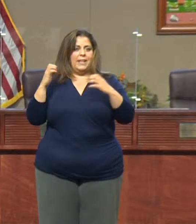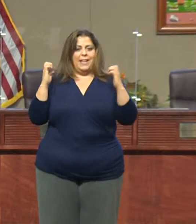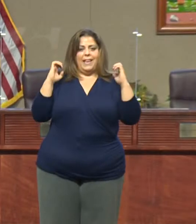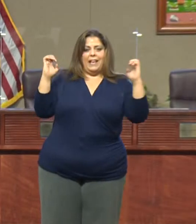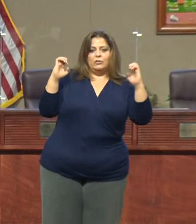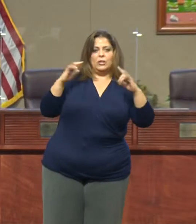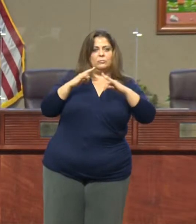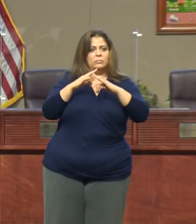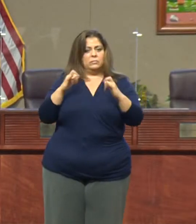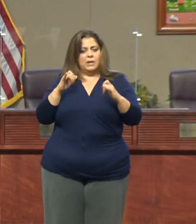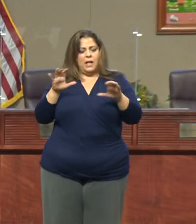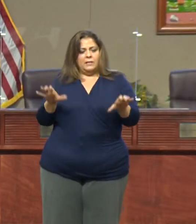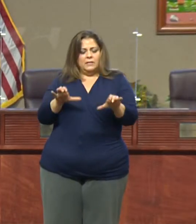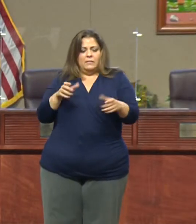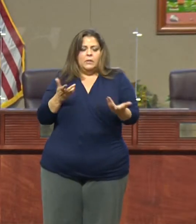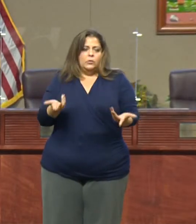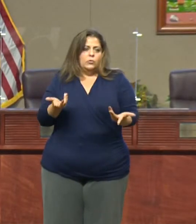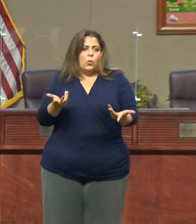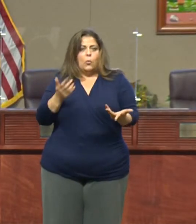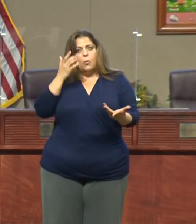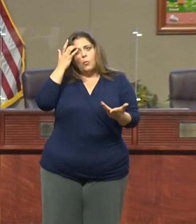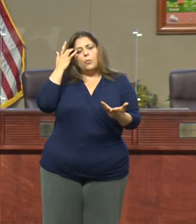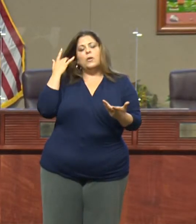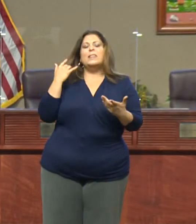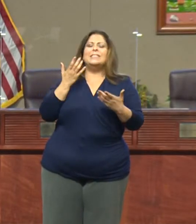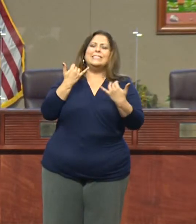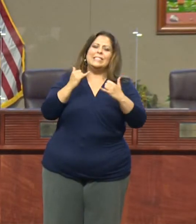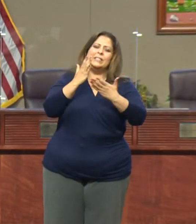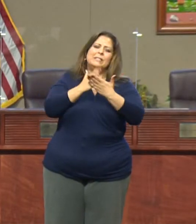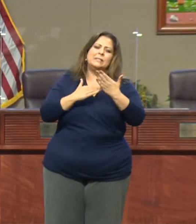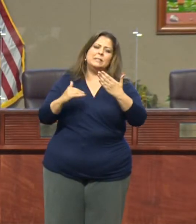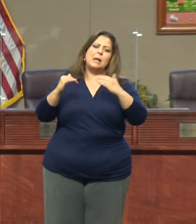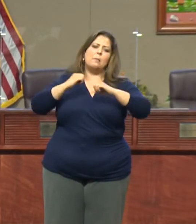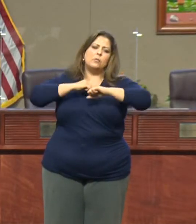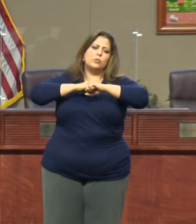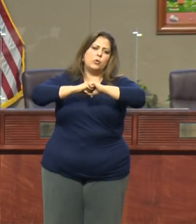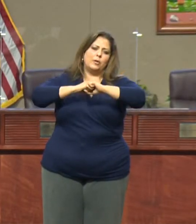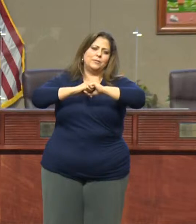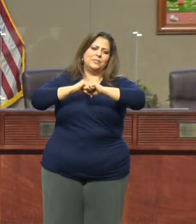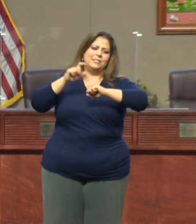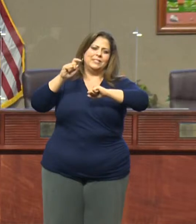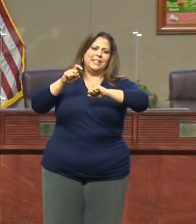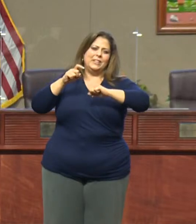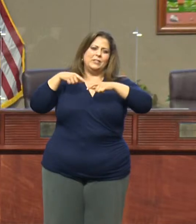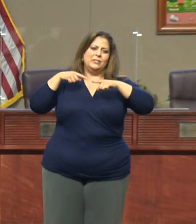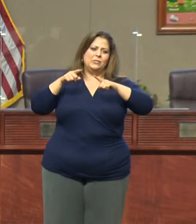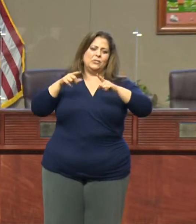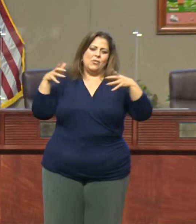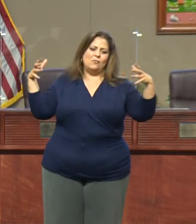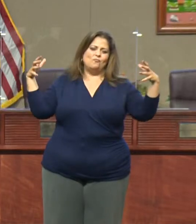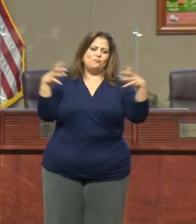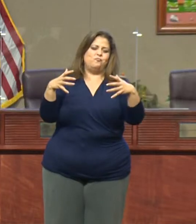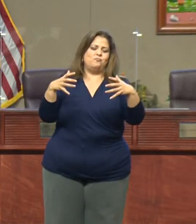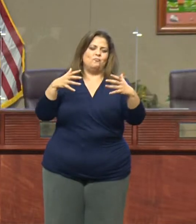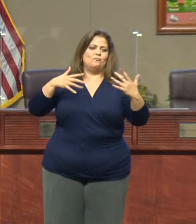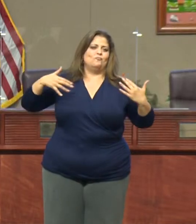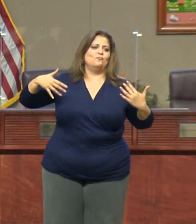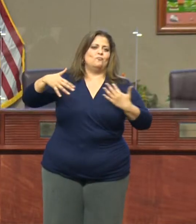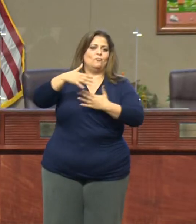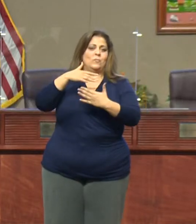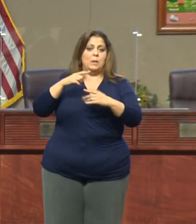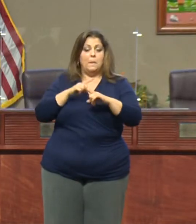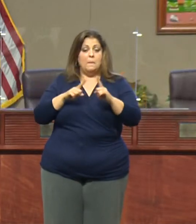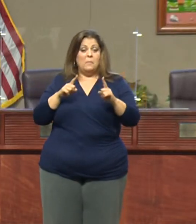doing those activities. So some level of precaution is always needed when you are in a congregating environment. But the fact that they got